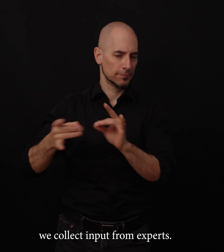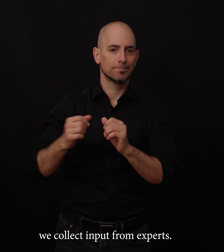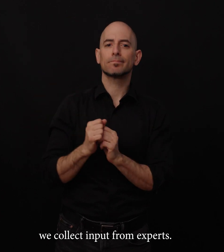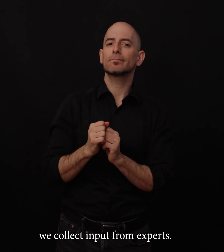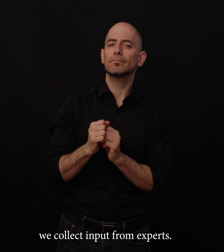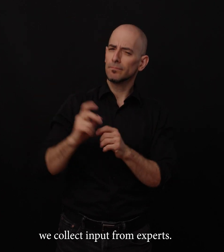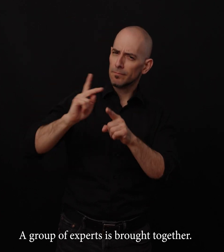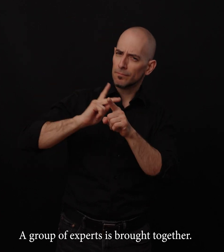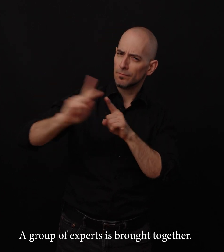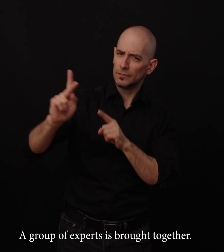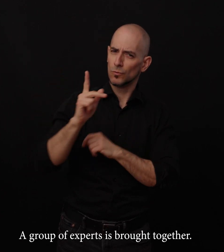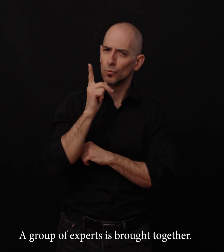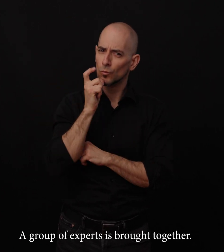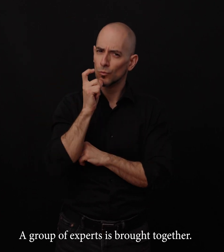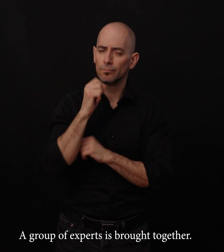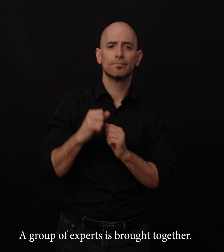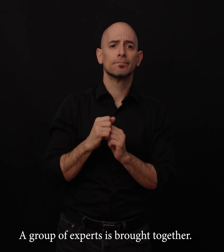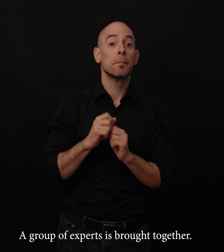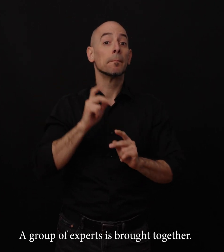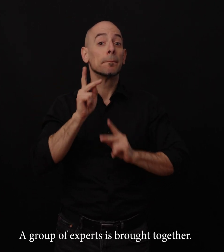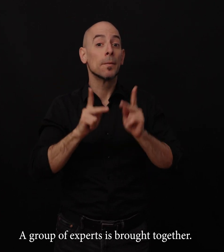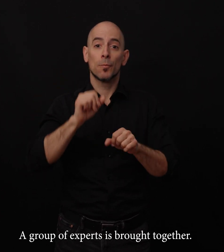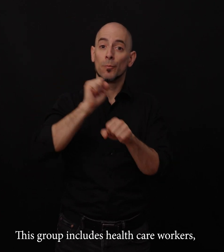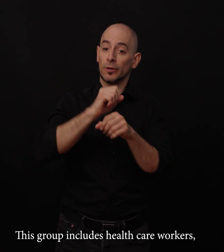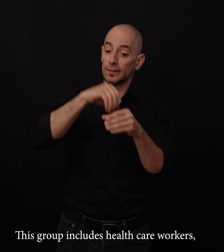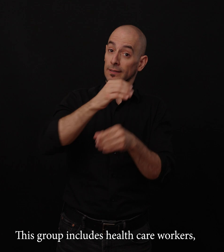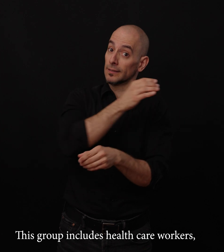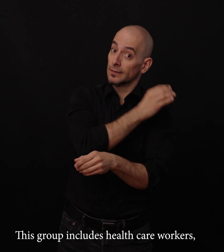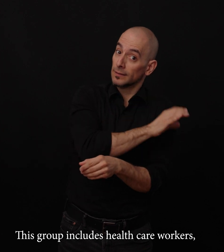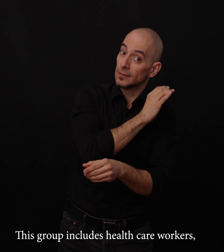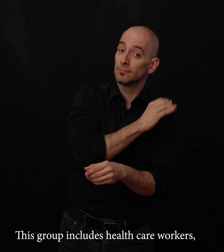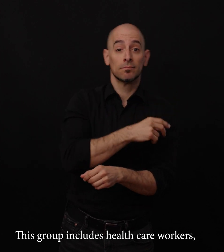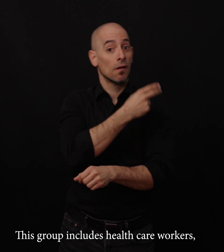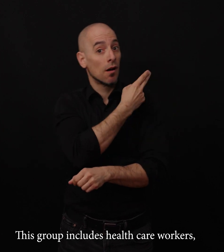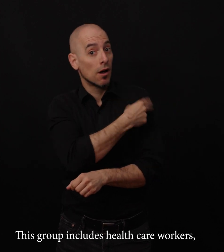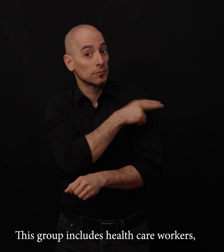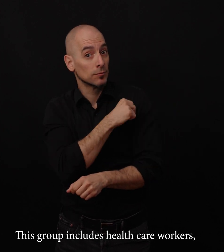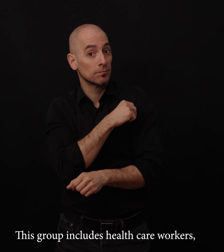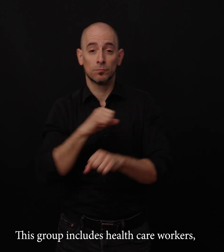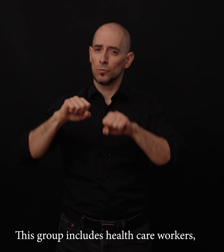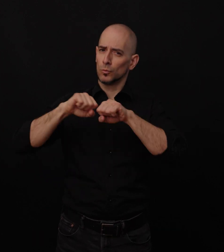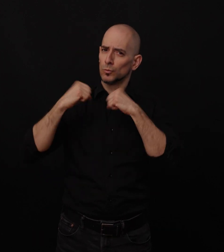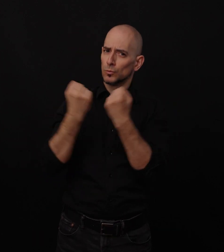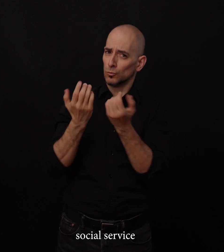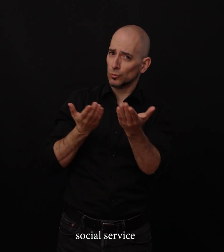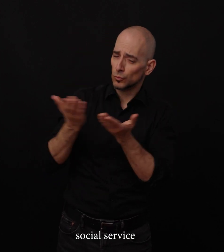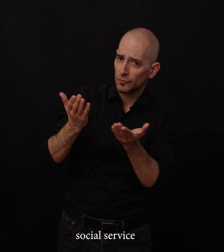experts. A group of experts is brought together. This group includes healthcare workers, social